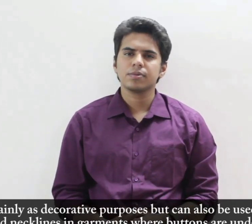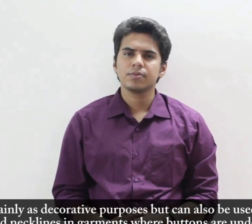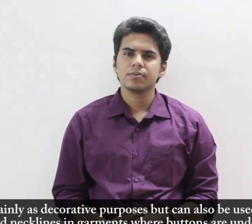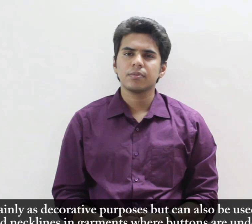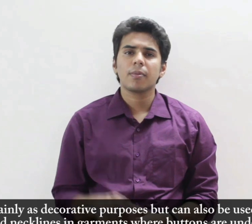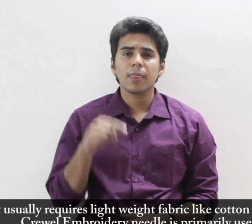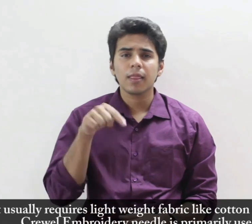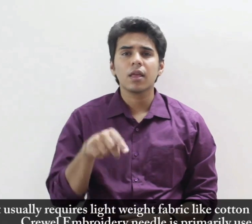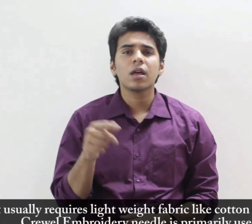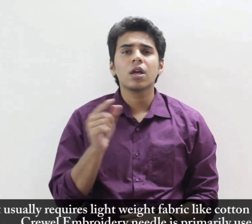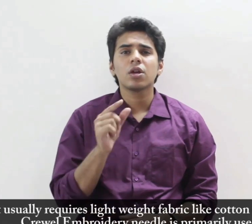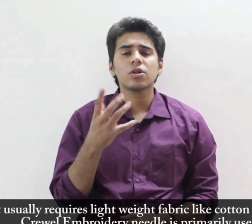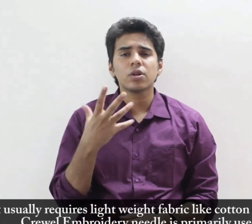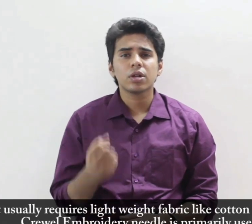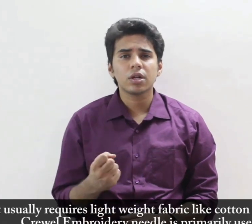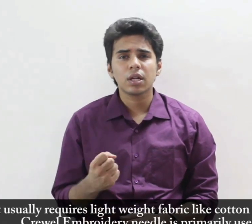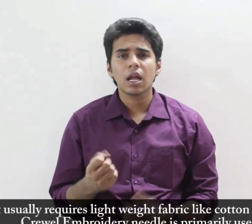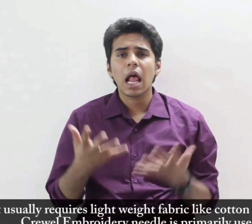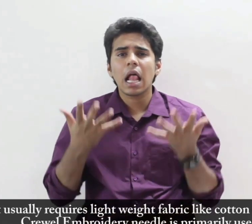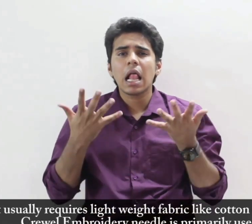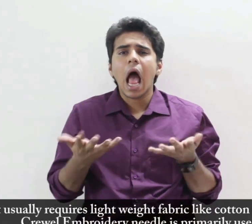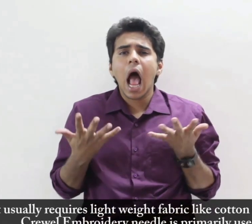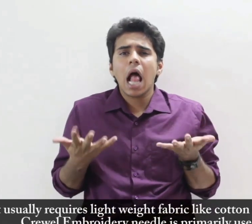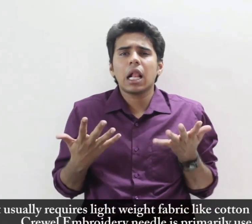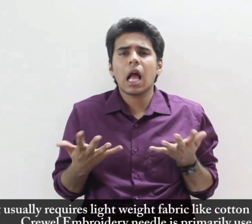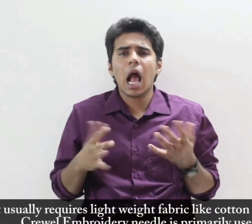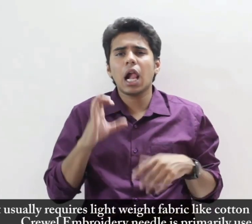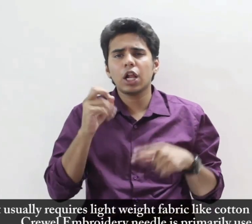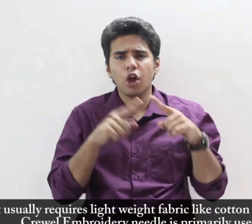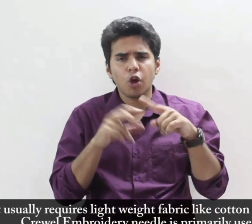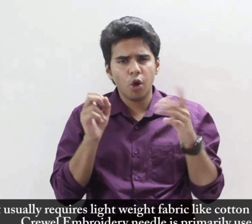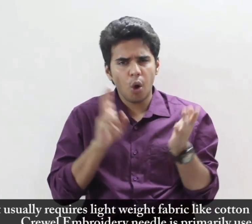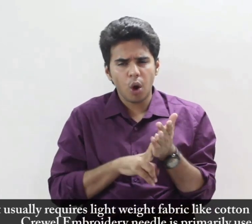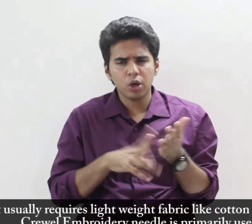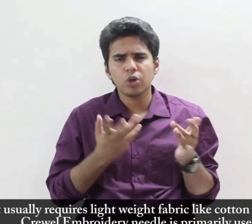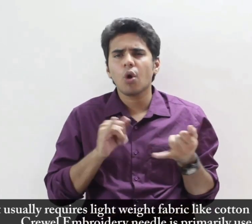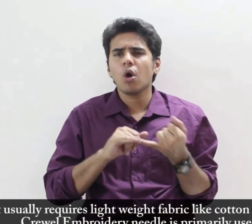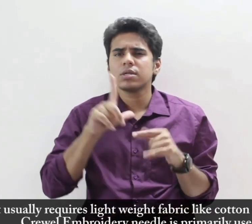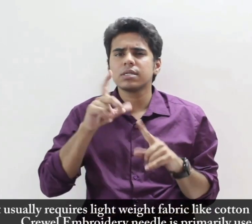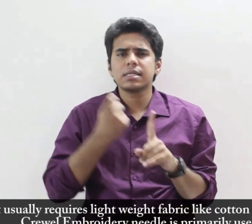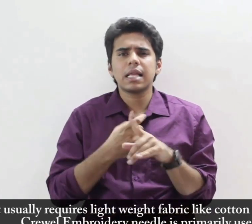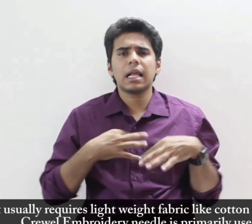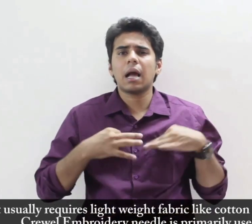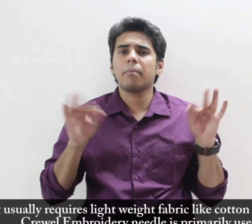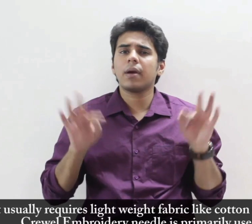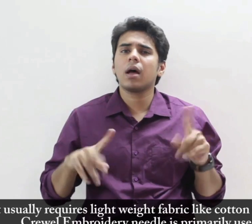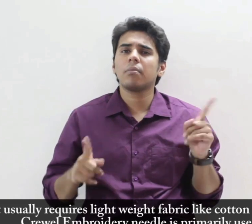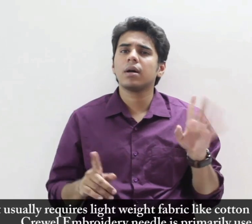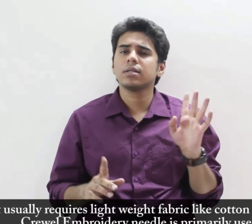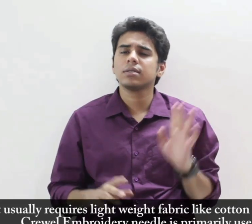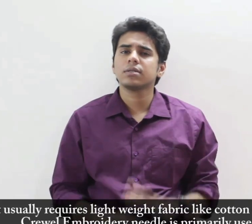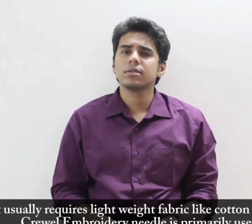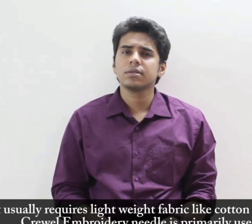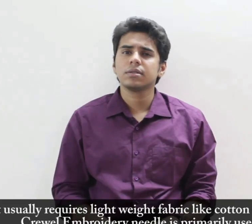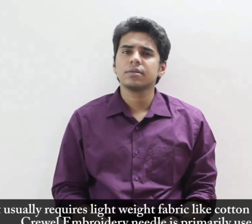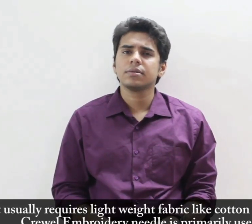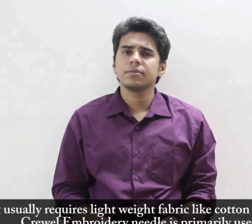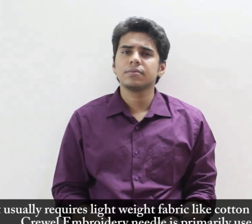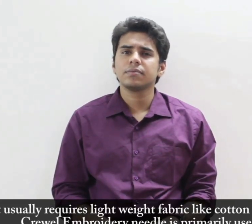It usually requires lightweight fabric like cotton or silk. Crewel embroidery needle is primarily